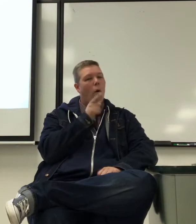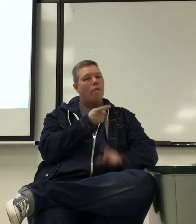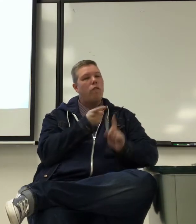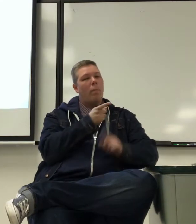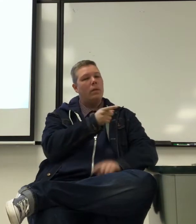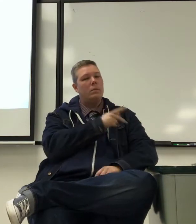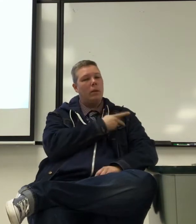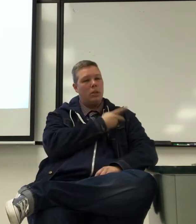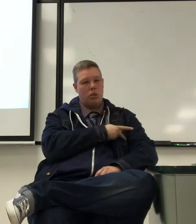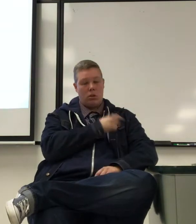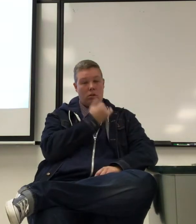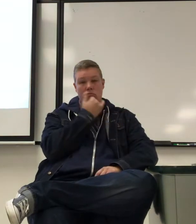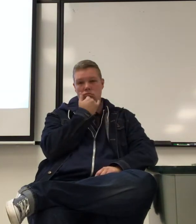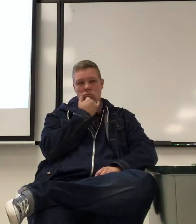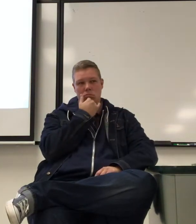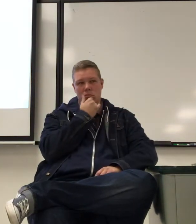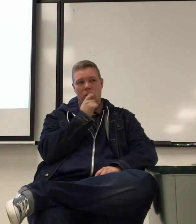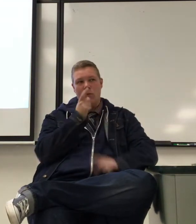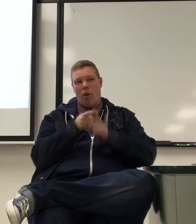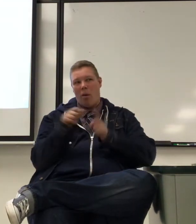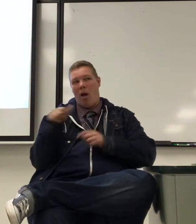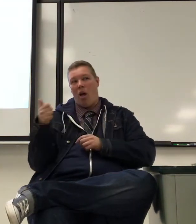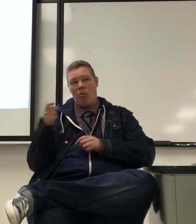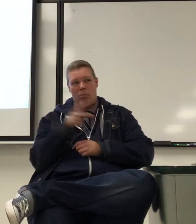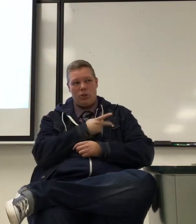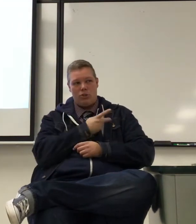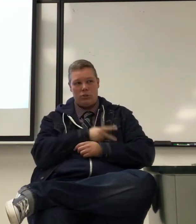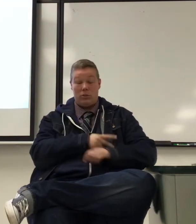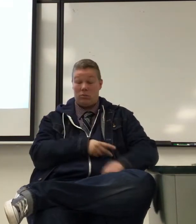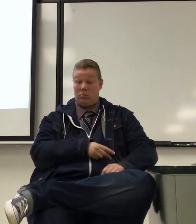don't know it's them. You give it to that's like 40% of the mistakes.